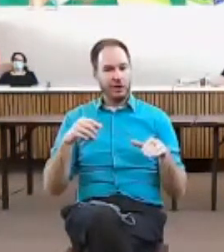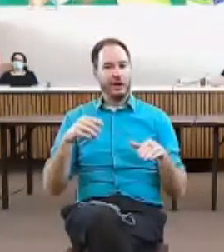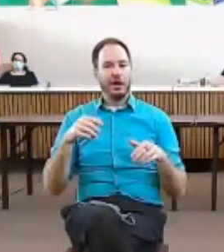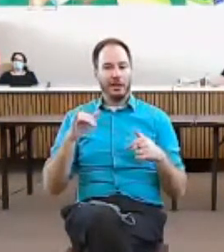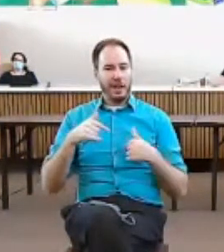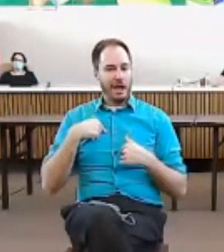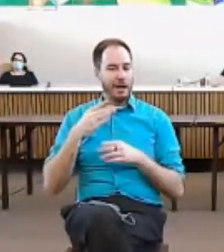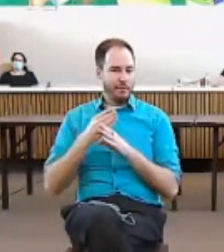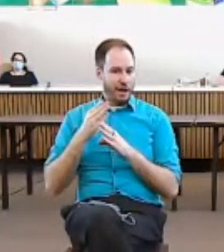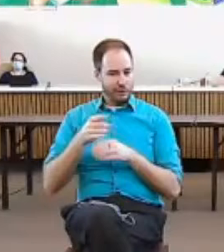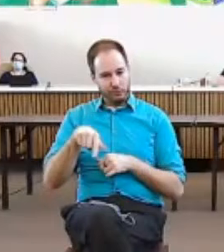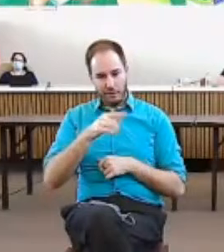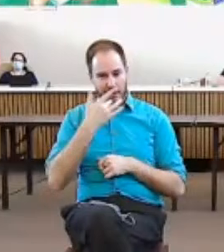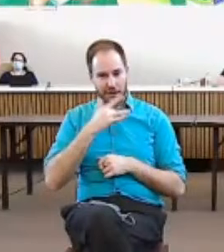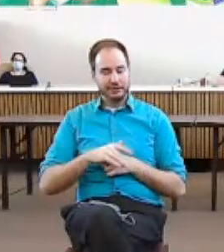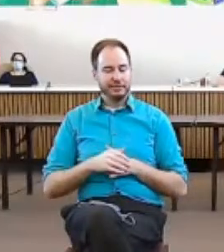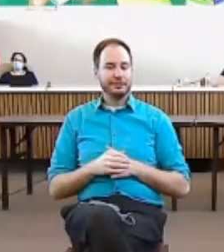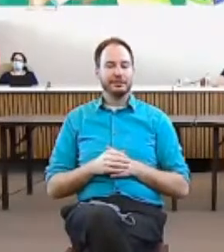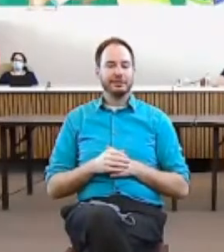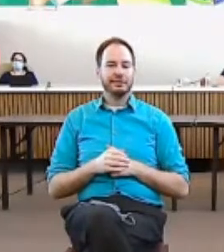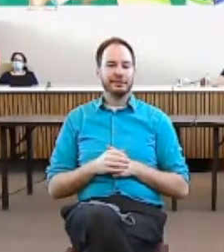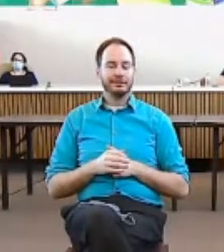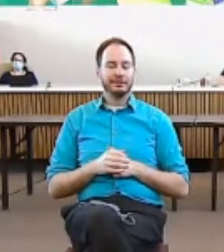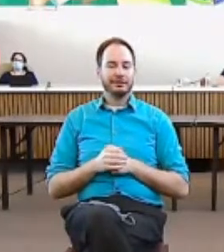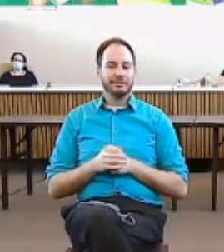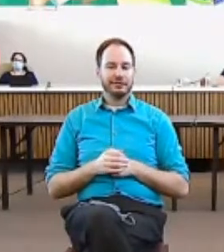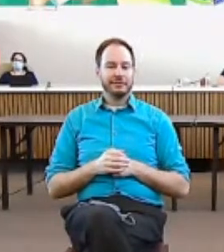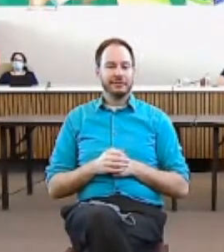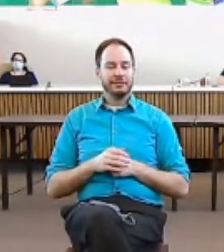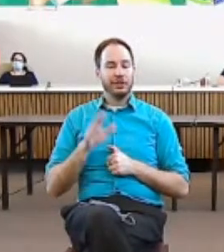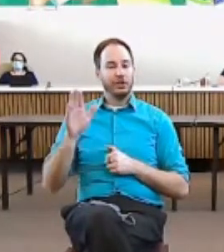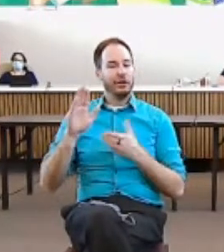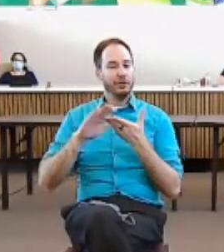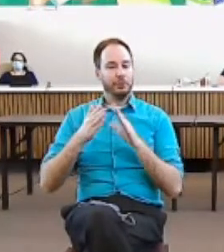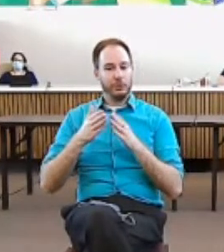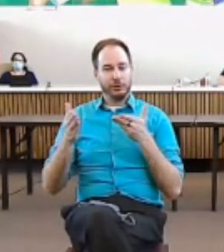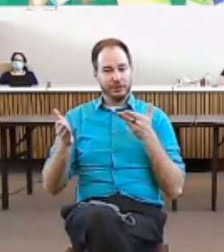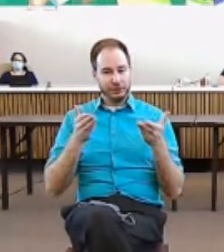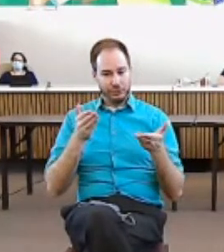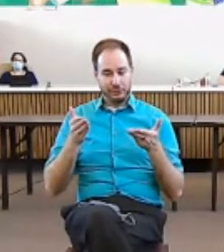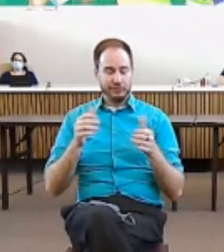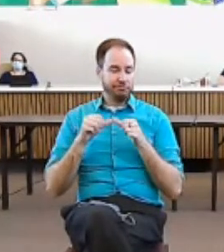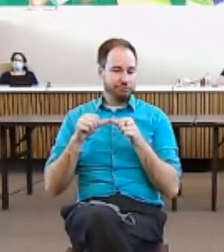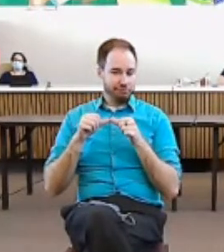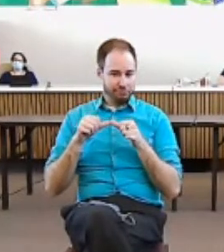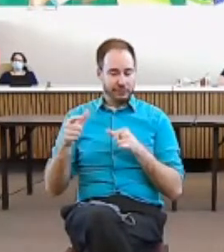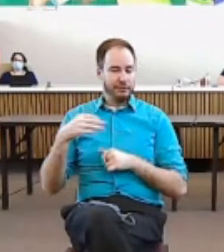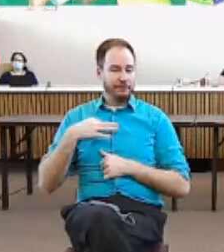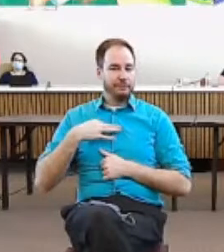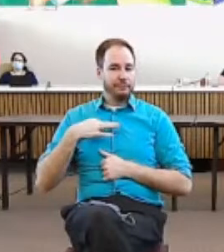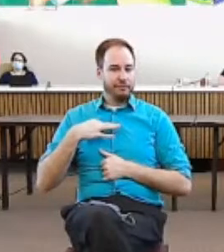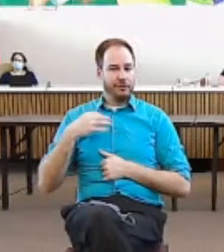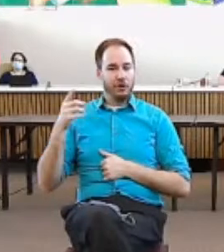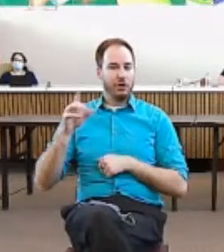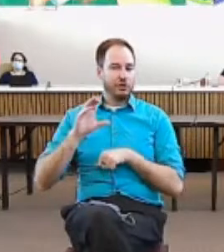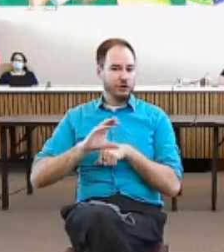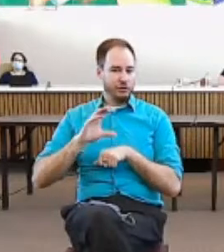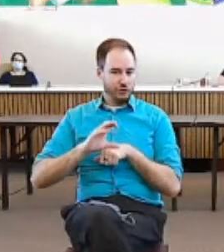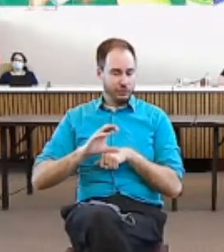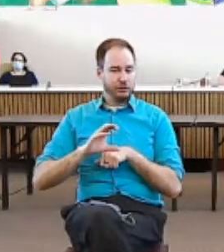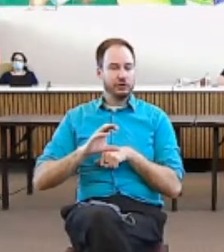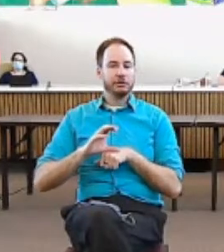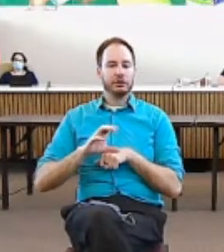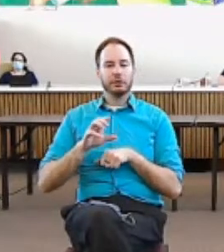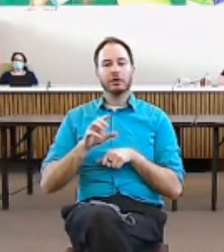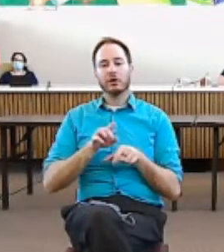very lucky. So anyways, Jody's community service continues. She's a volunteer at her church. She